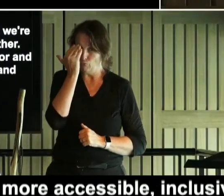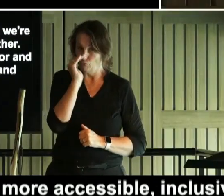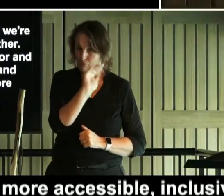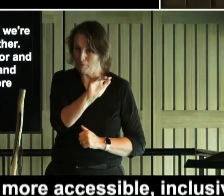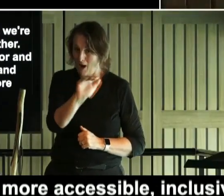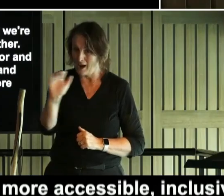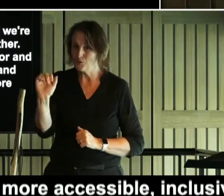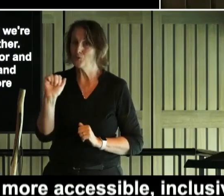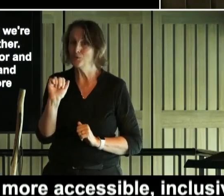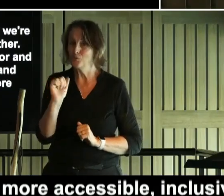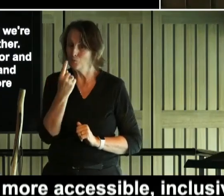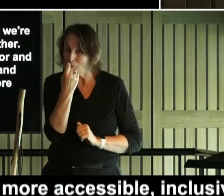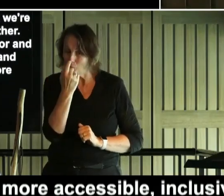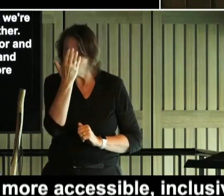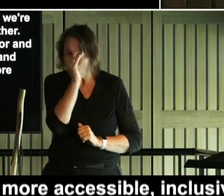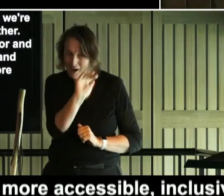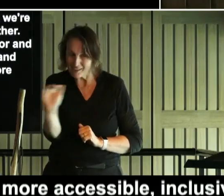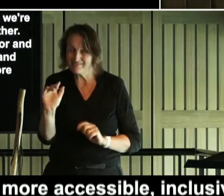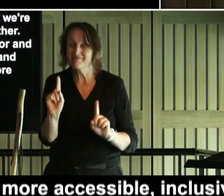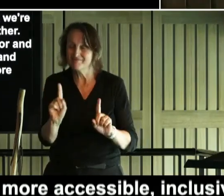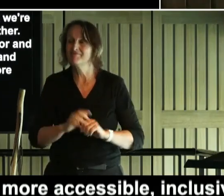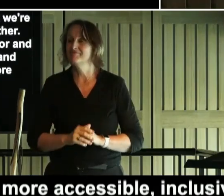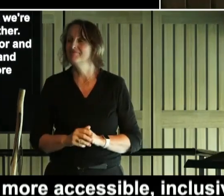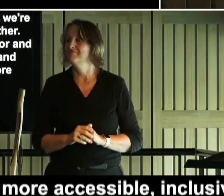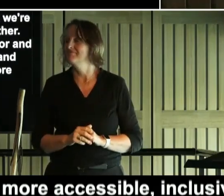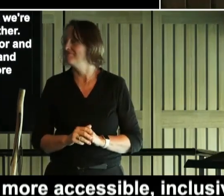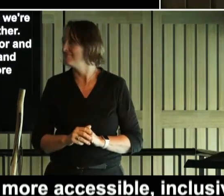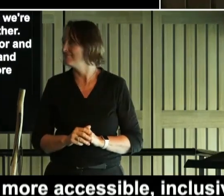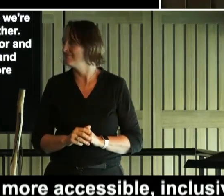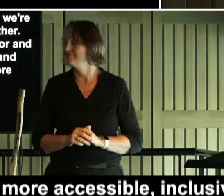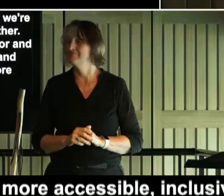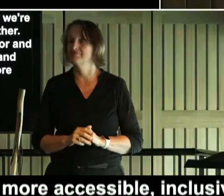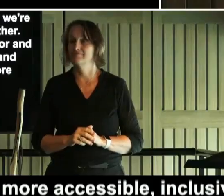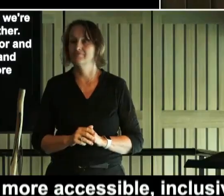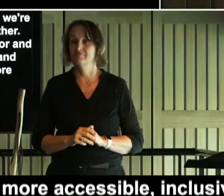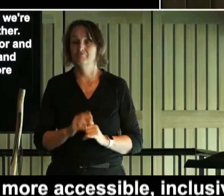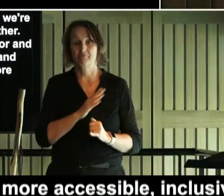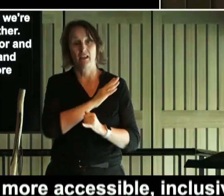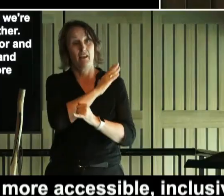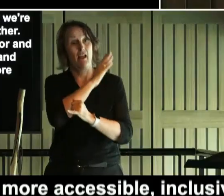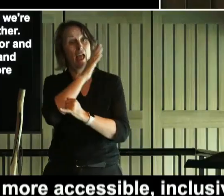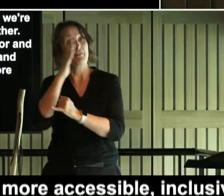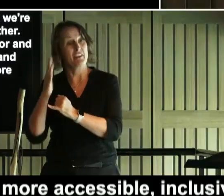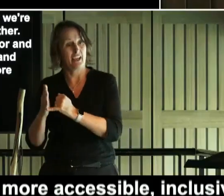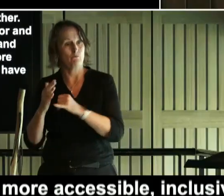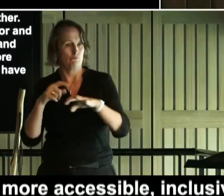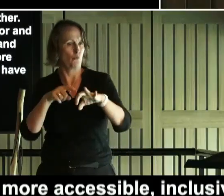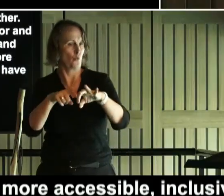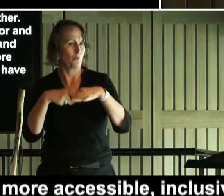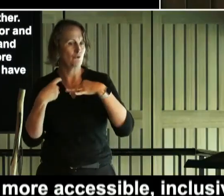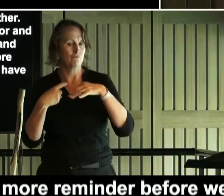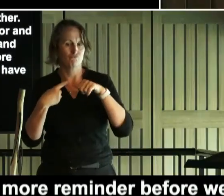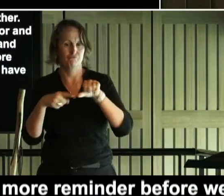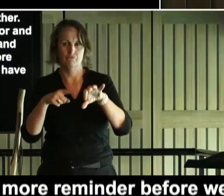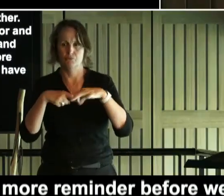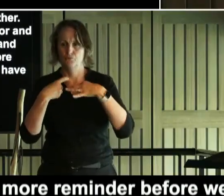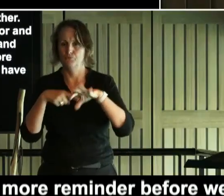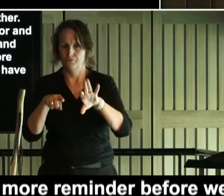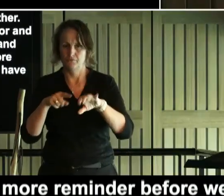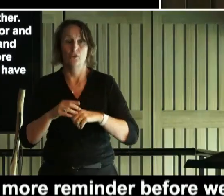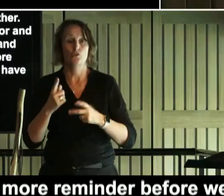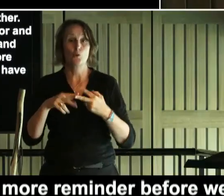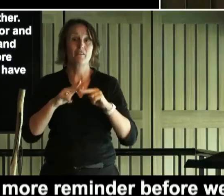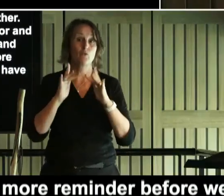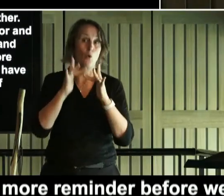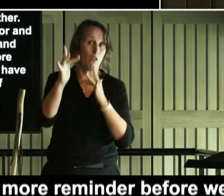we almost get started. We'll have time for questions and answers at the end of this. So if